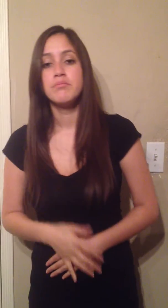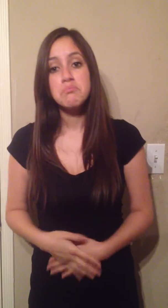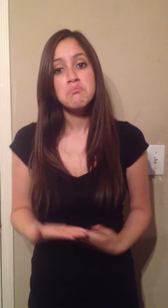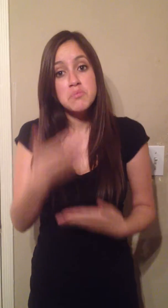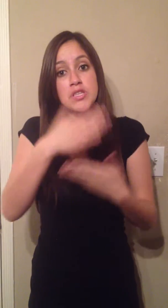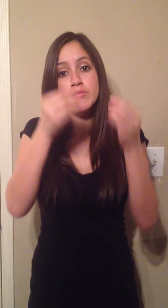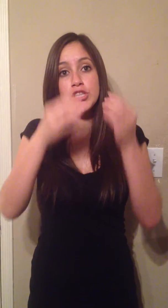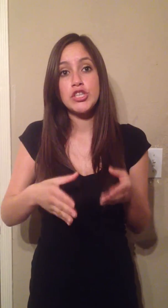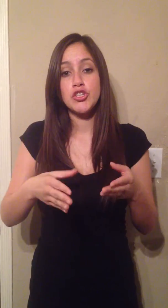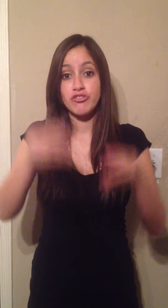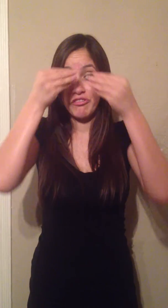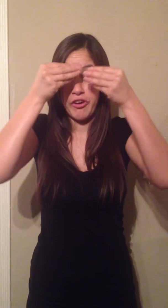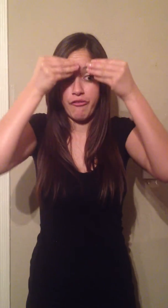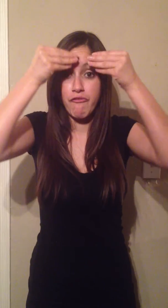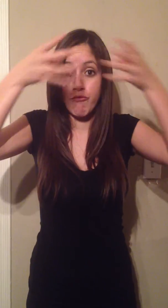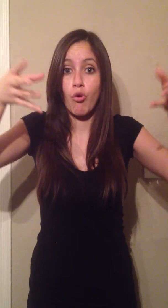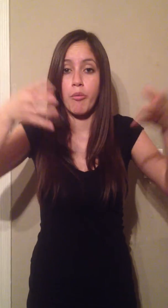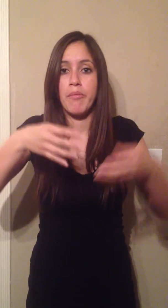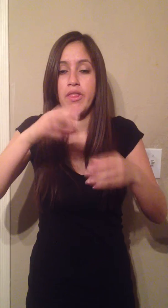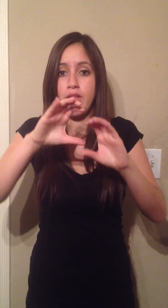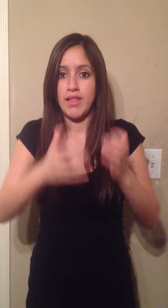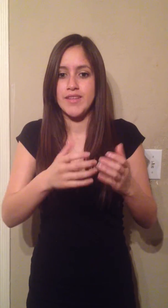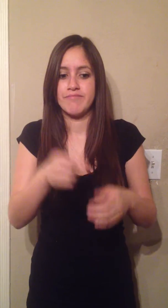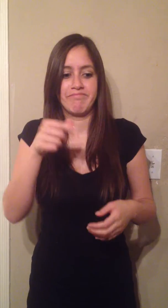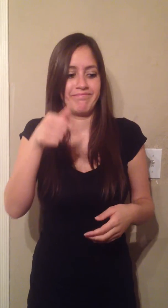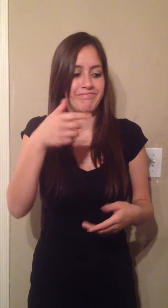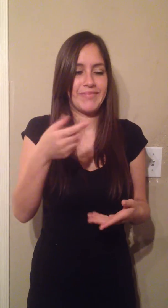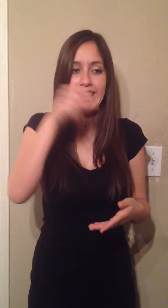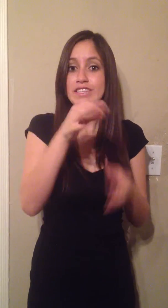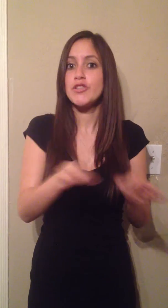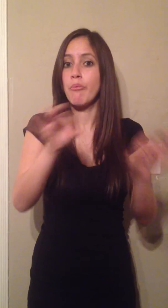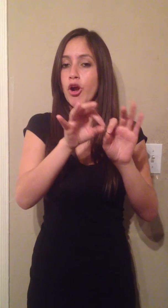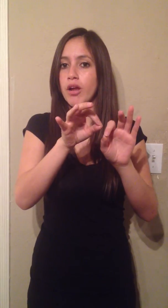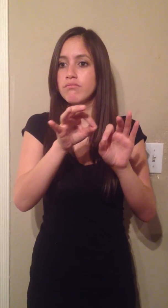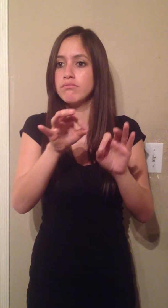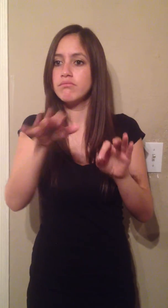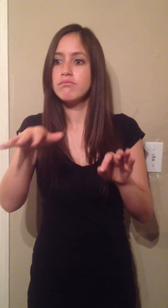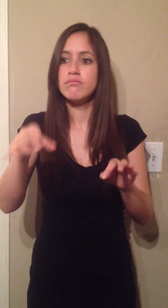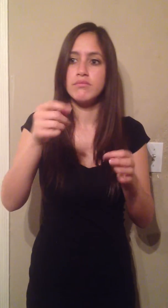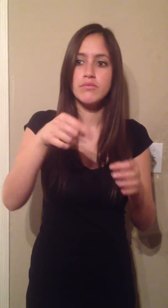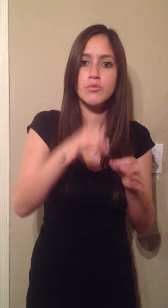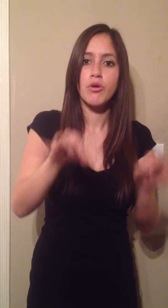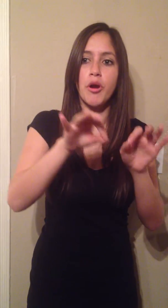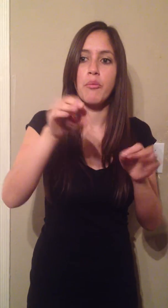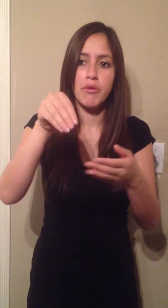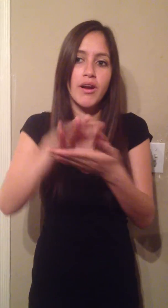really important, write it down. That's nice. But most teachers don't do that. They just talk. And so one of the reasons that you want to